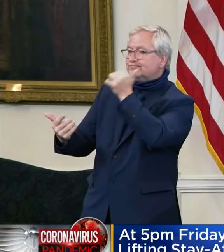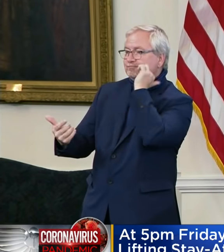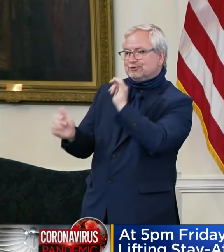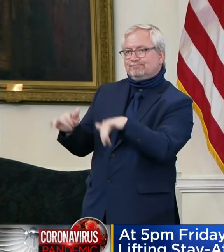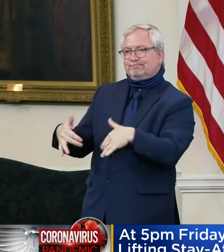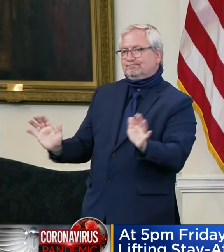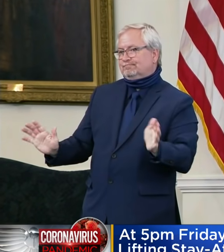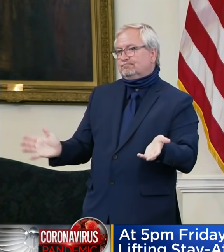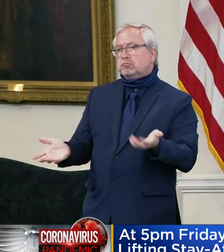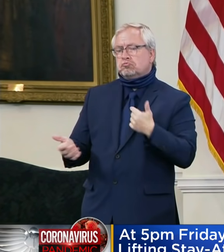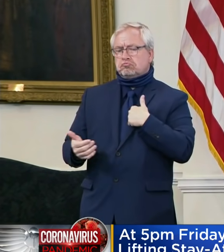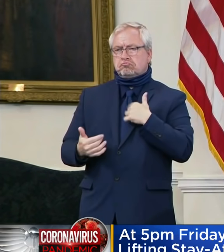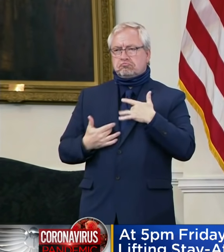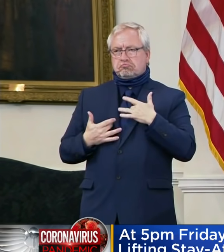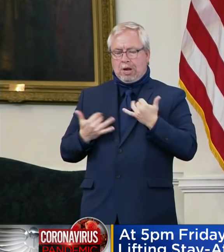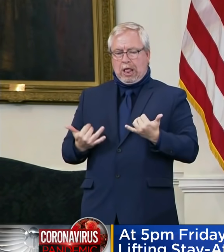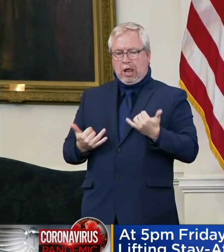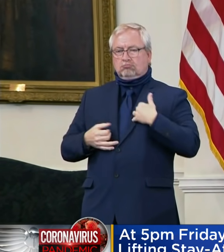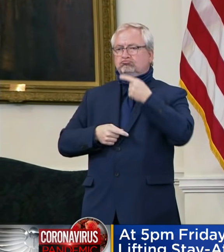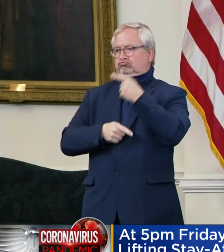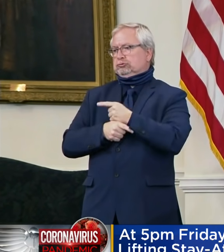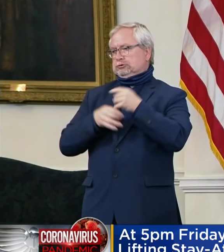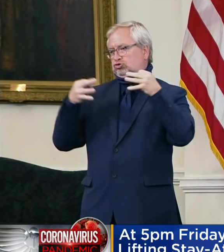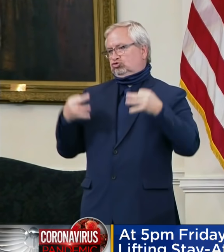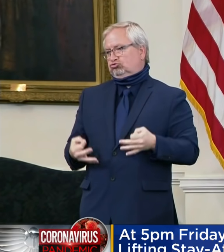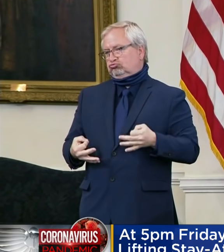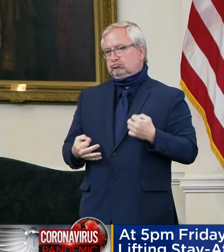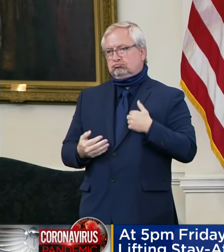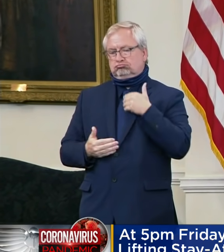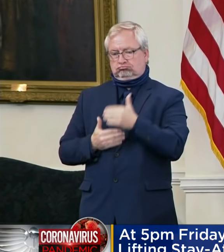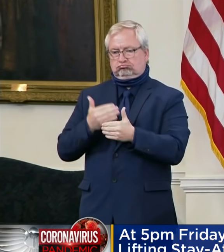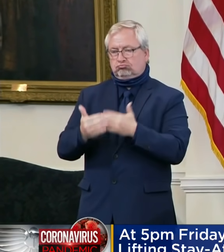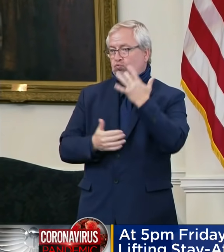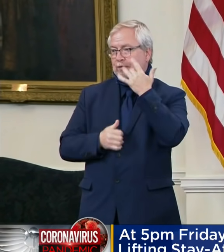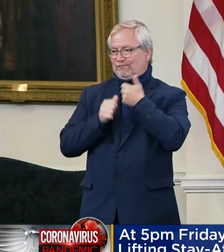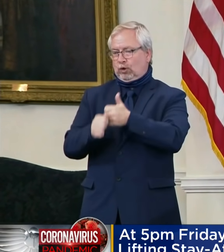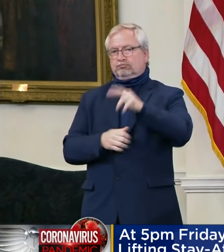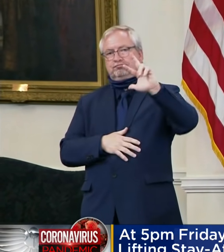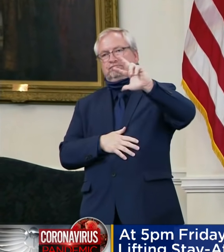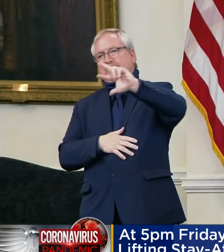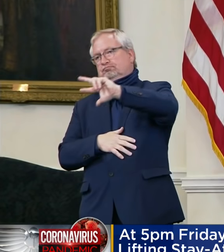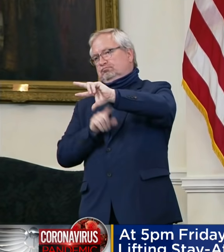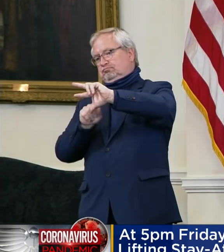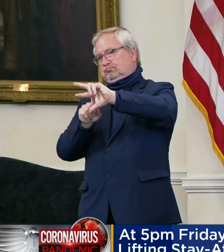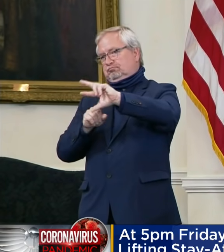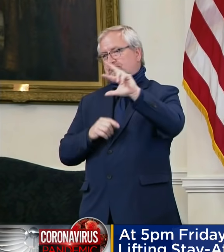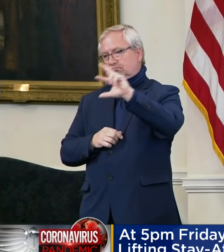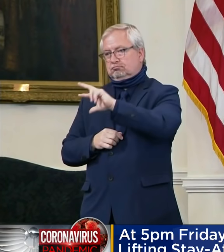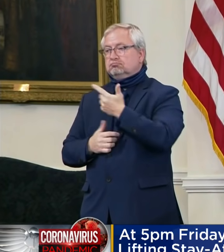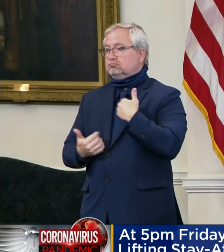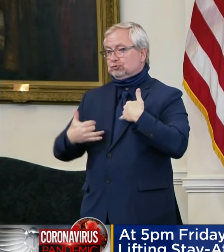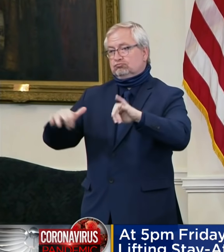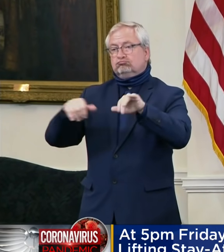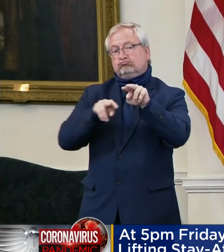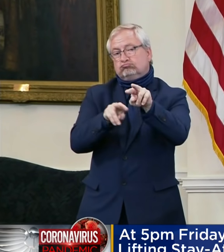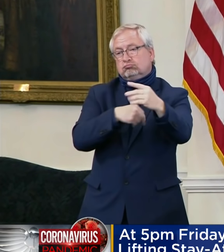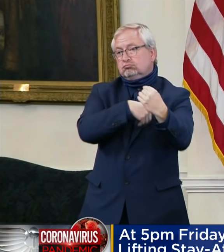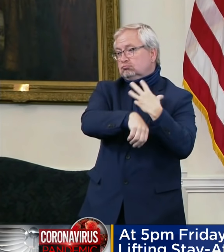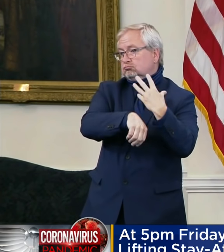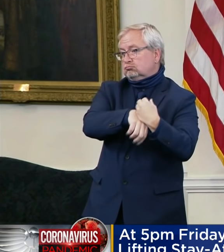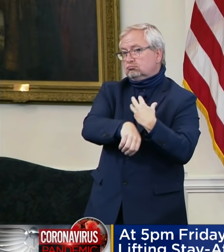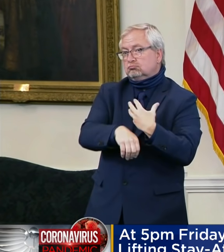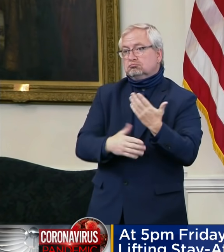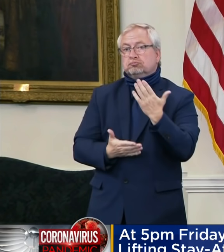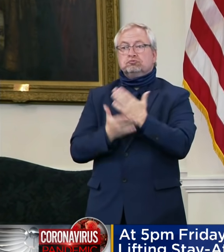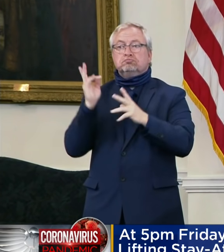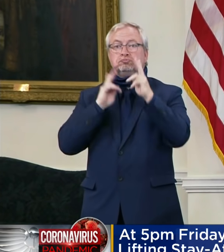the right decision at this point in time, and from all the input we've gotten. Obviously, some people think we're moving too fast, and some think